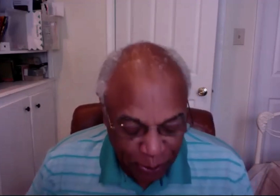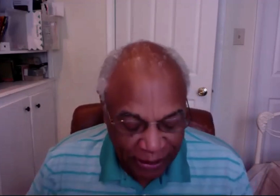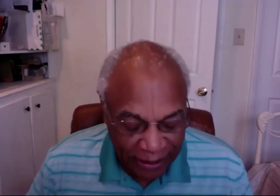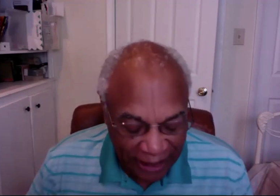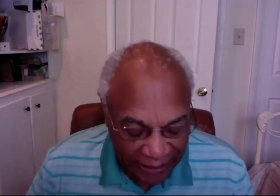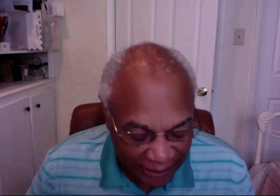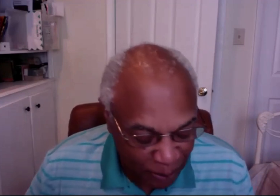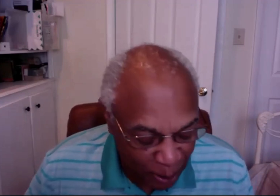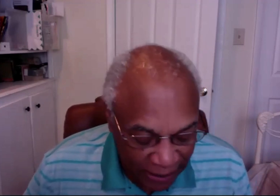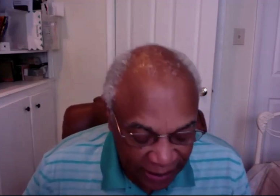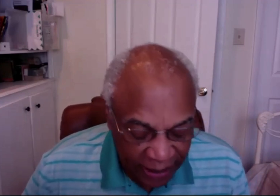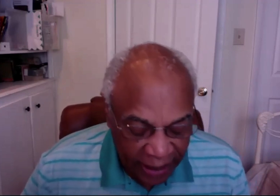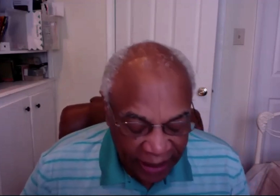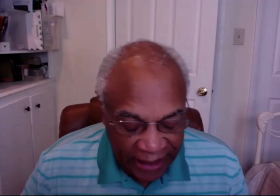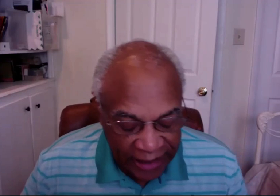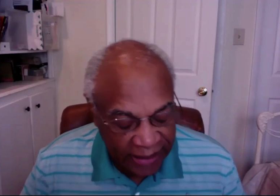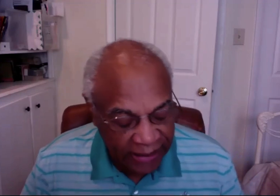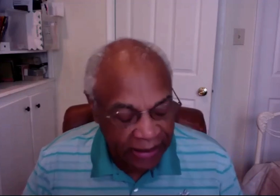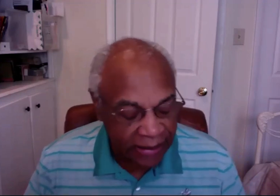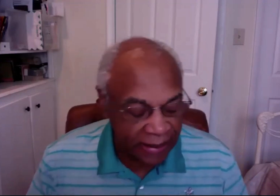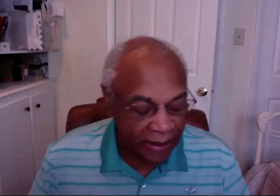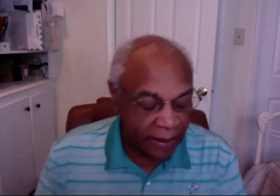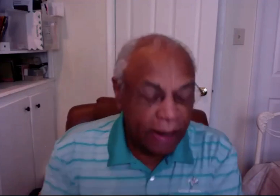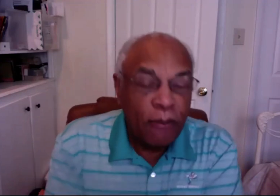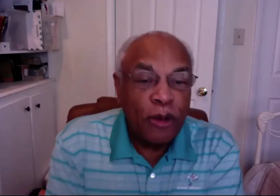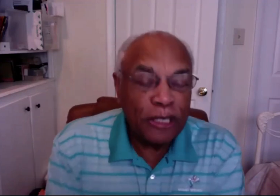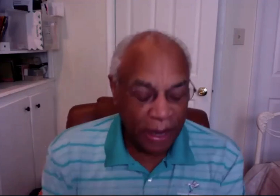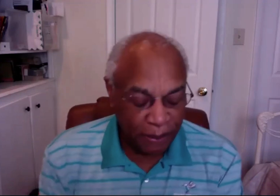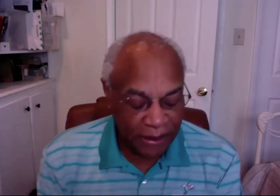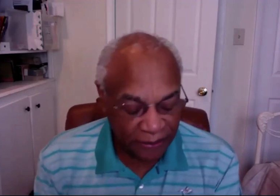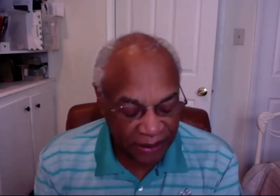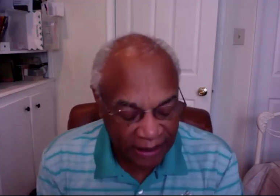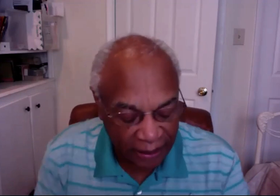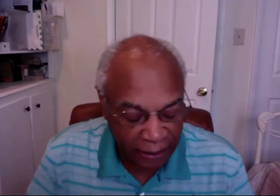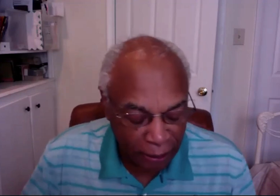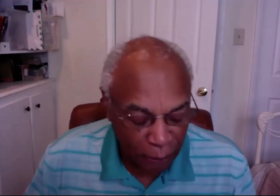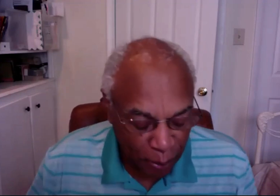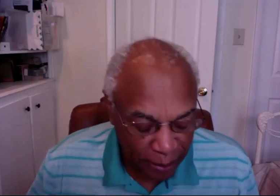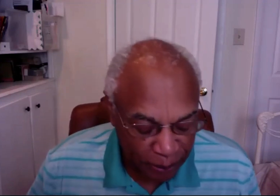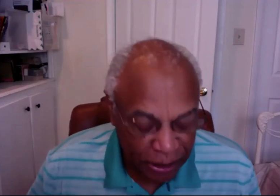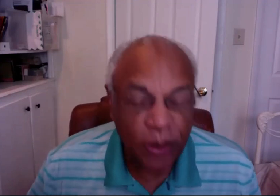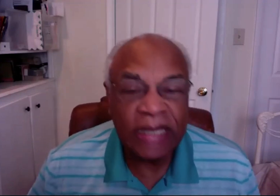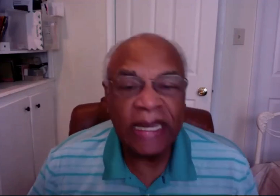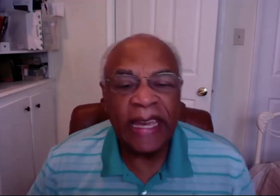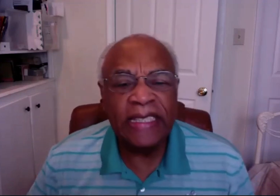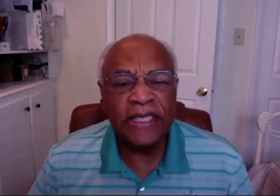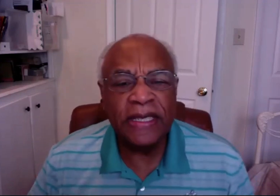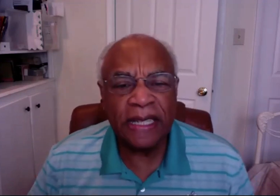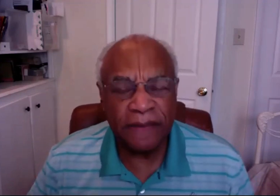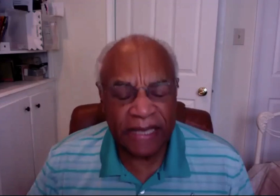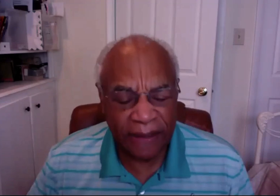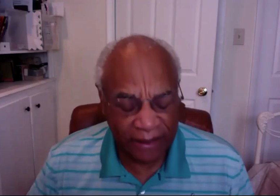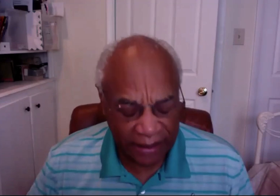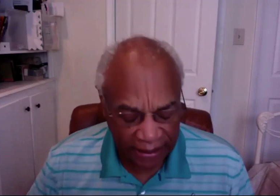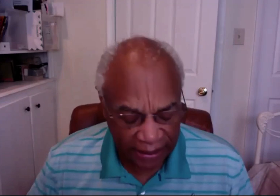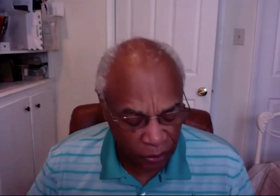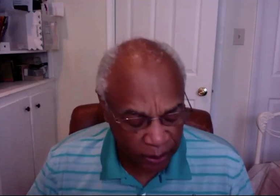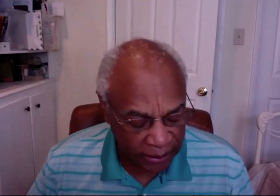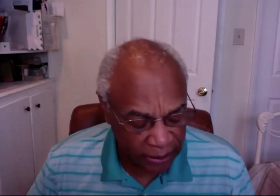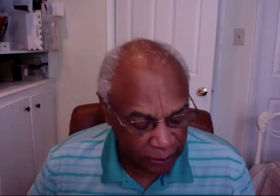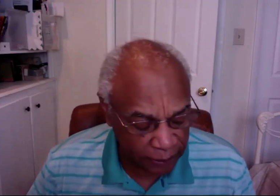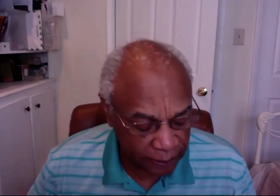to realize it, in 1960, most members of SNCC were between the ages of 17